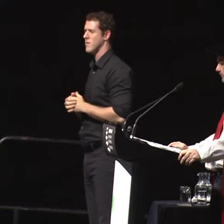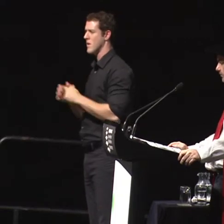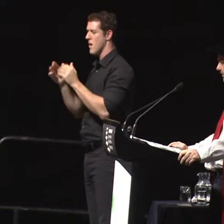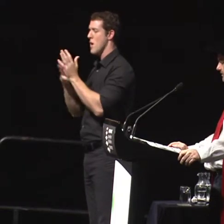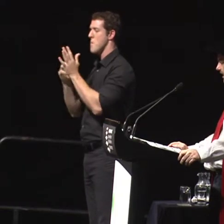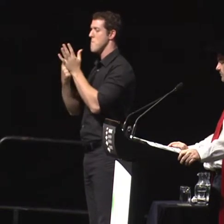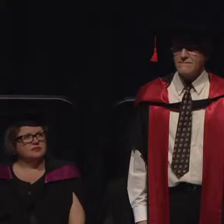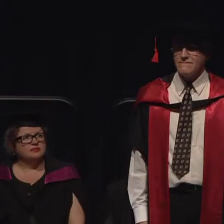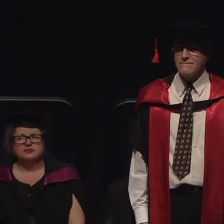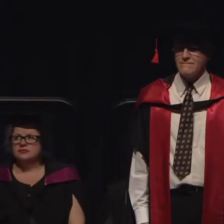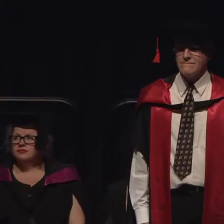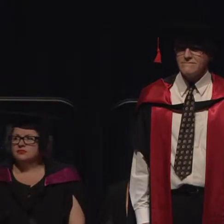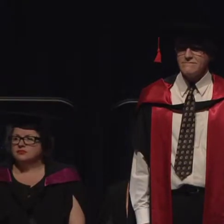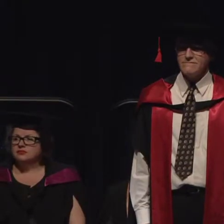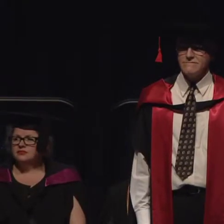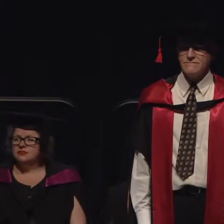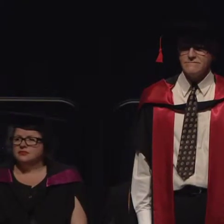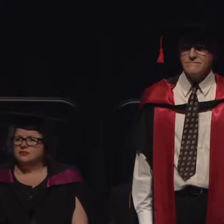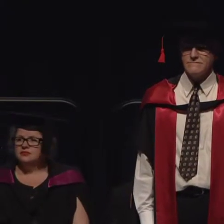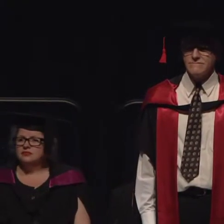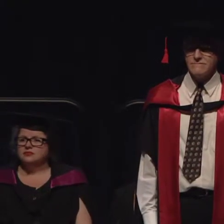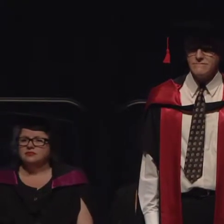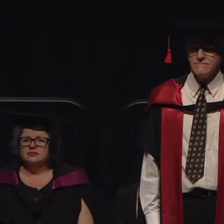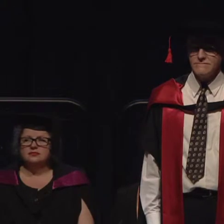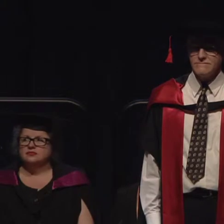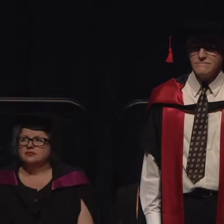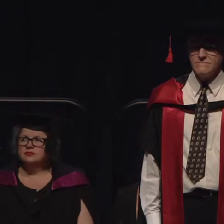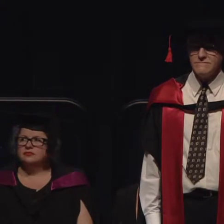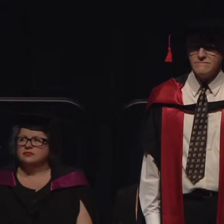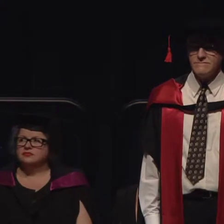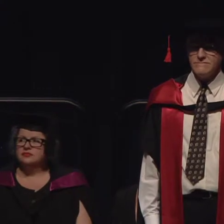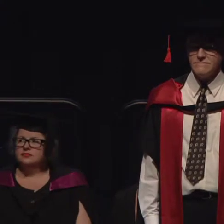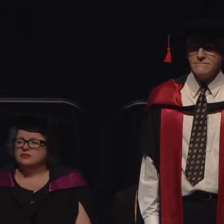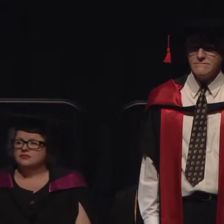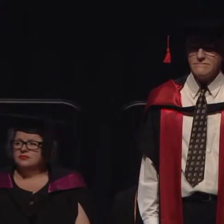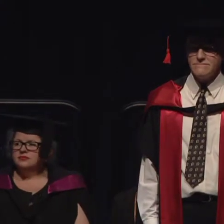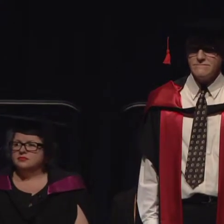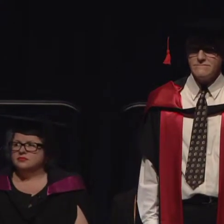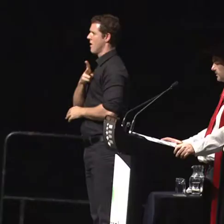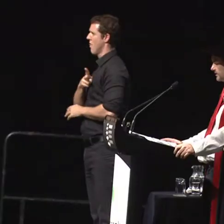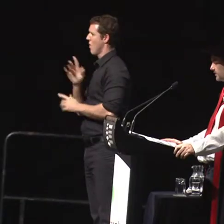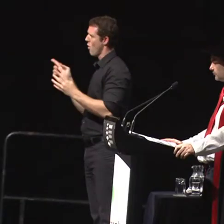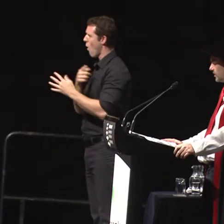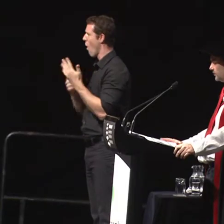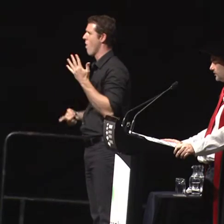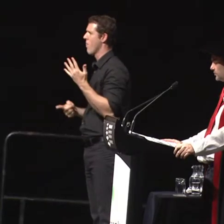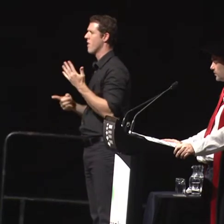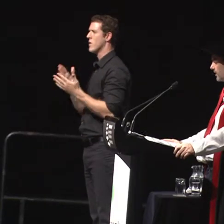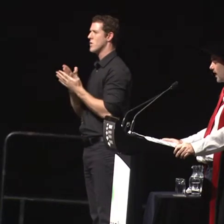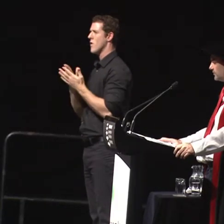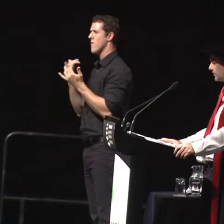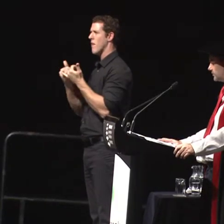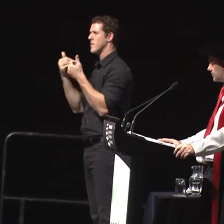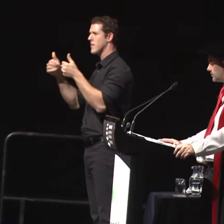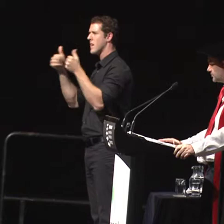Martin undertook this task with great dedication, enthusiasm and professionalism. The successful reaccreditation of our